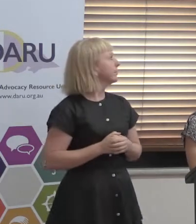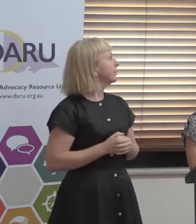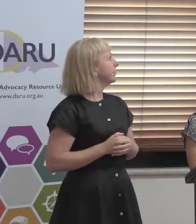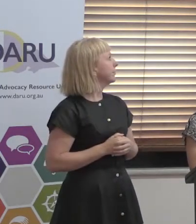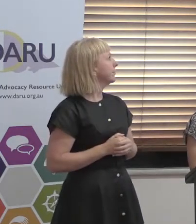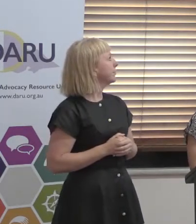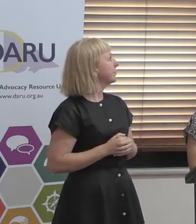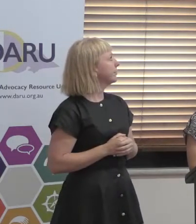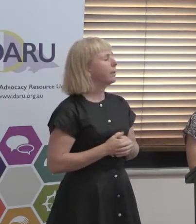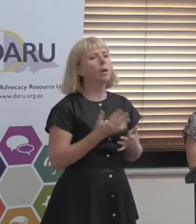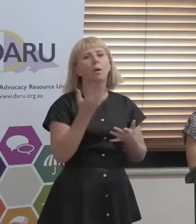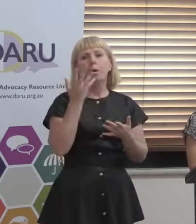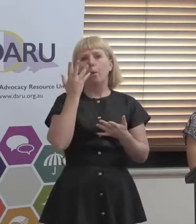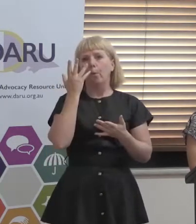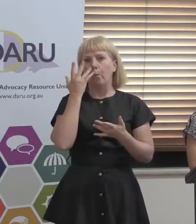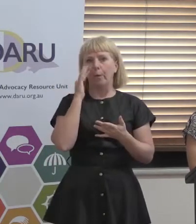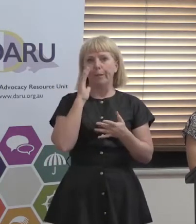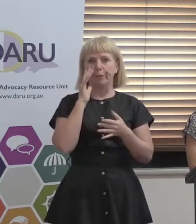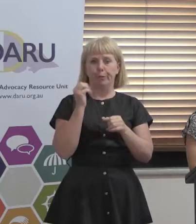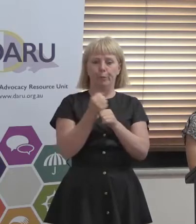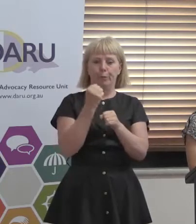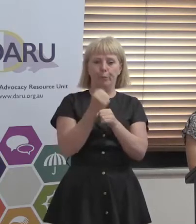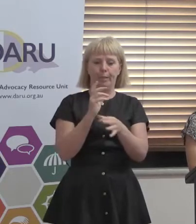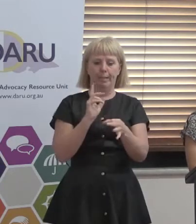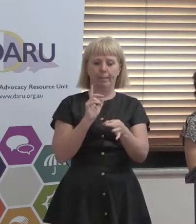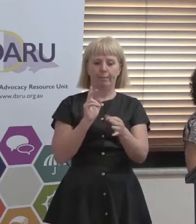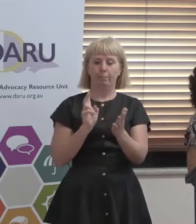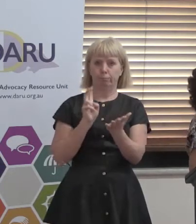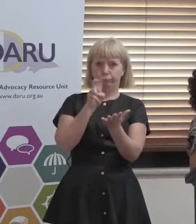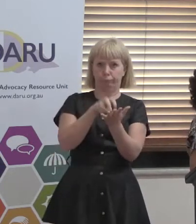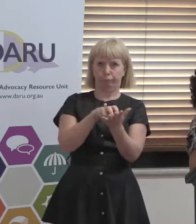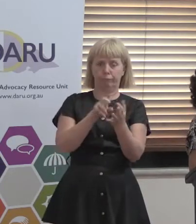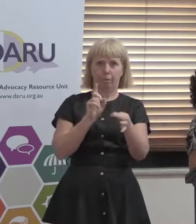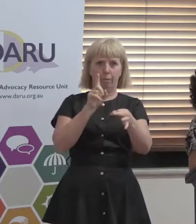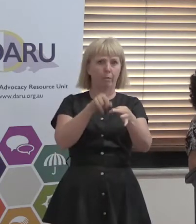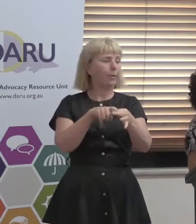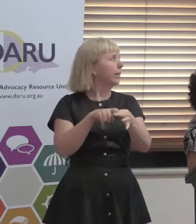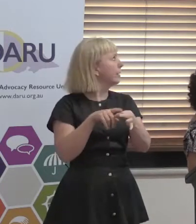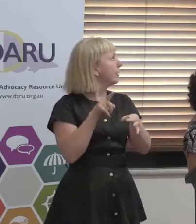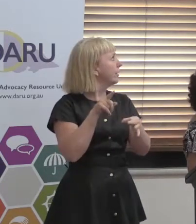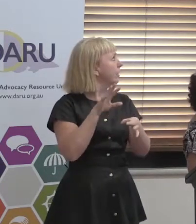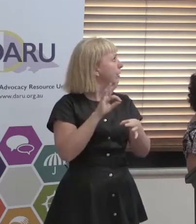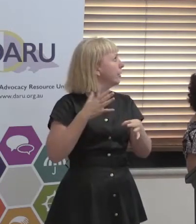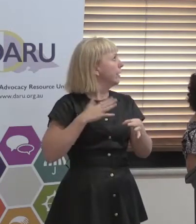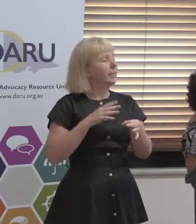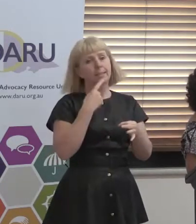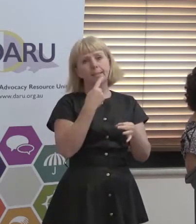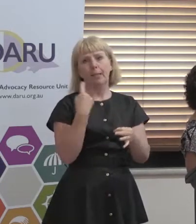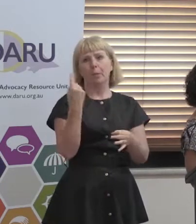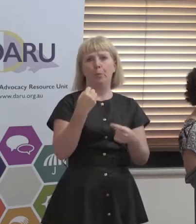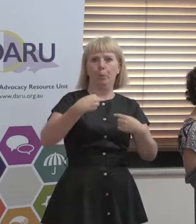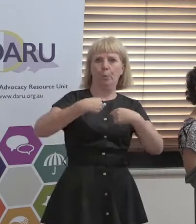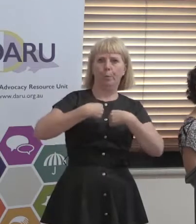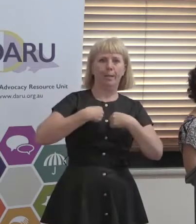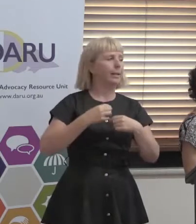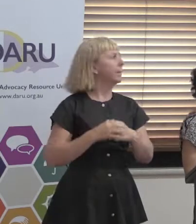you fall into when you subscribe, so that's why the 4 numbers here don't add